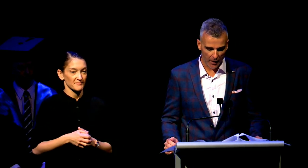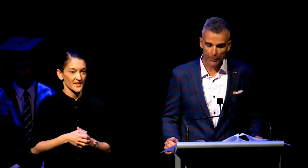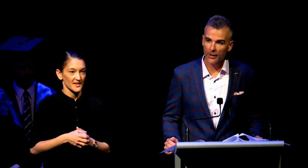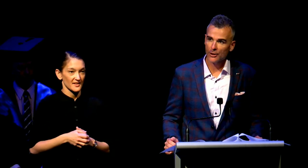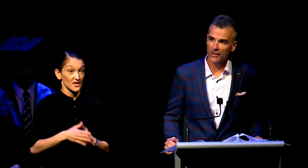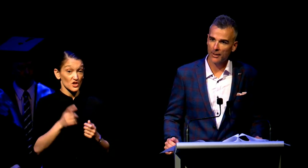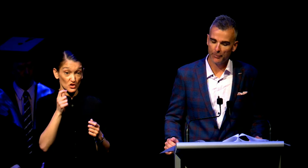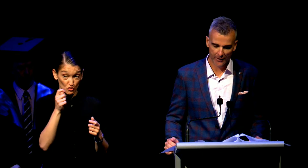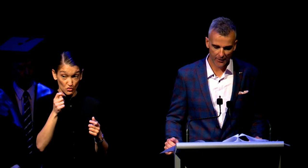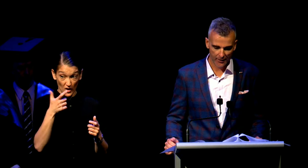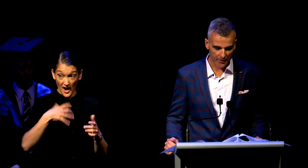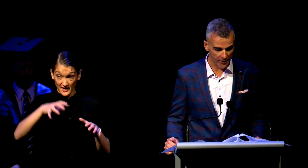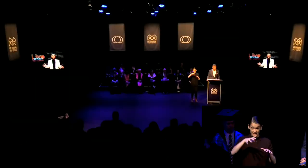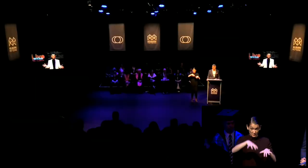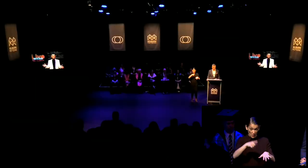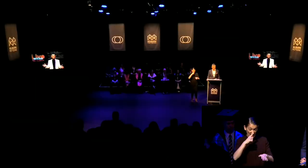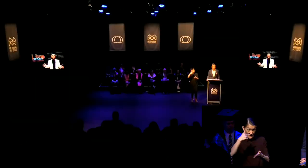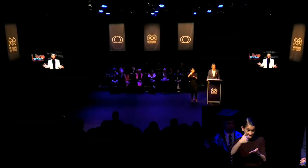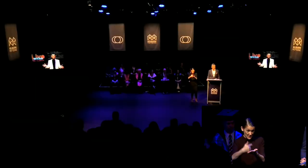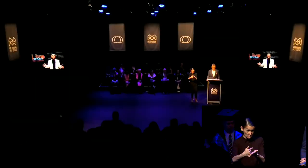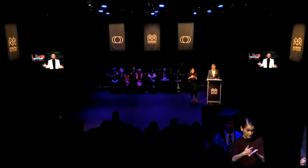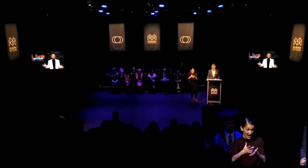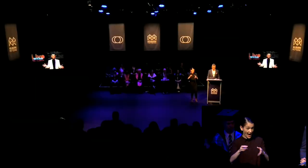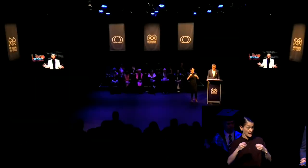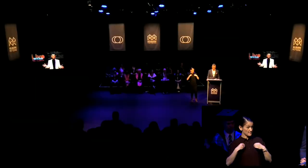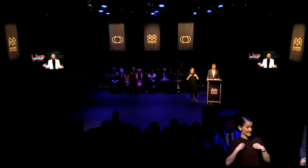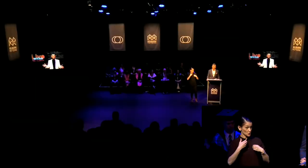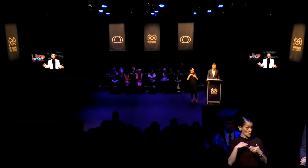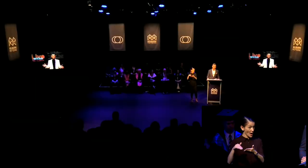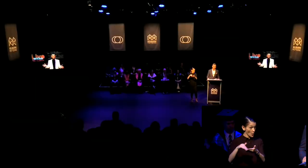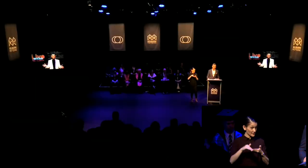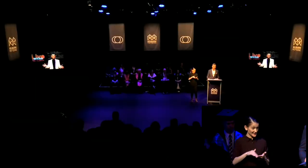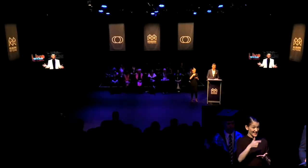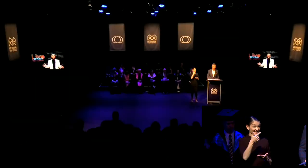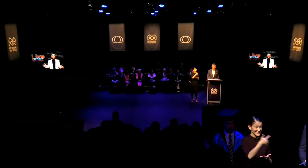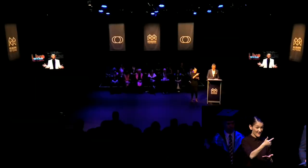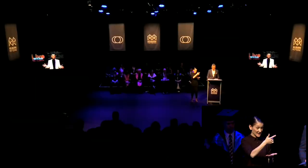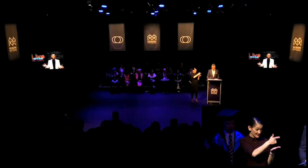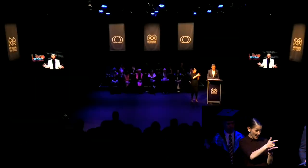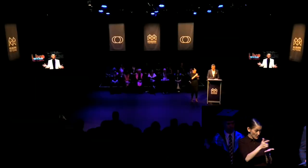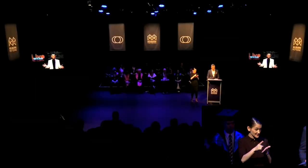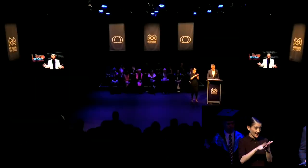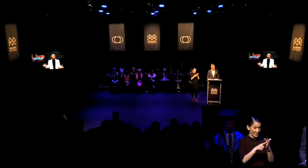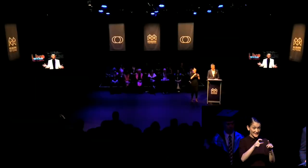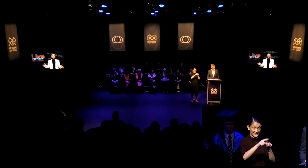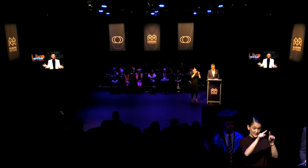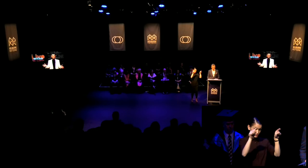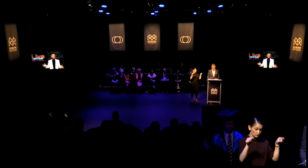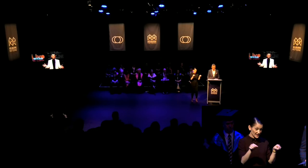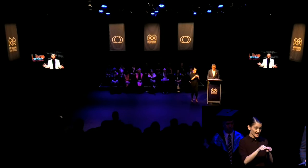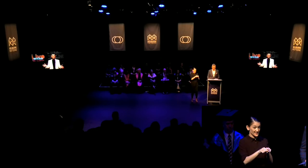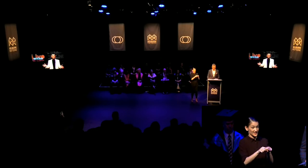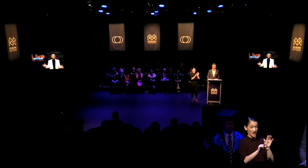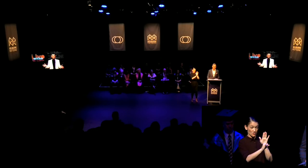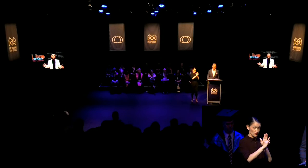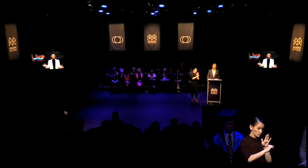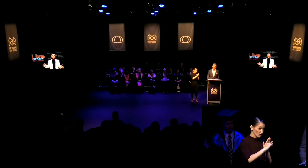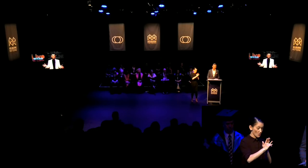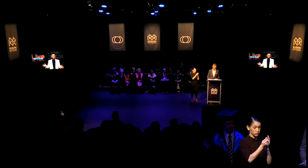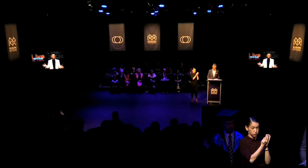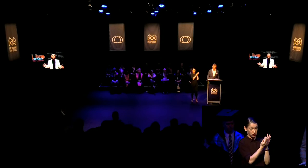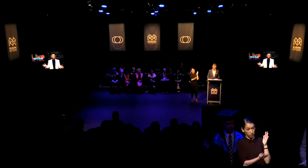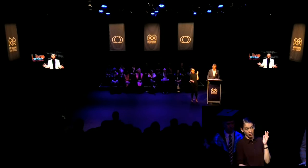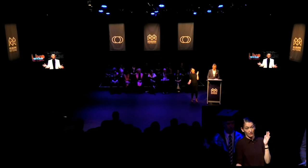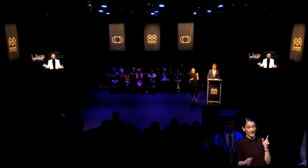in, a production company, 7 cameras, sound equipment, LED screens, graphics, logos, music composed, a team